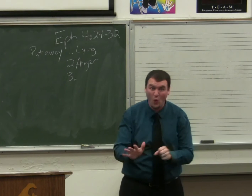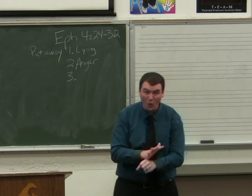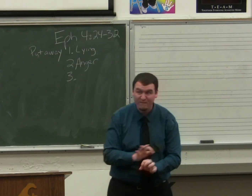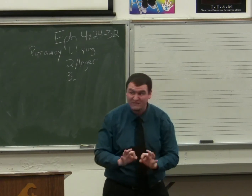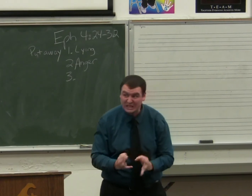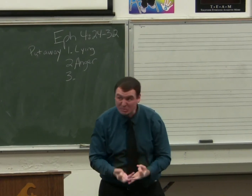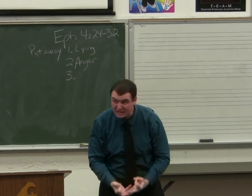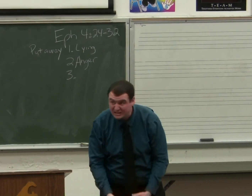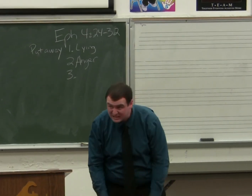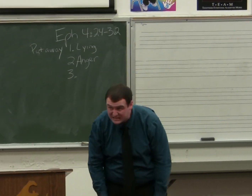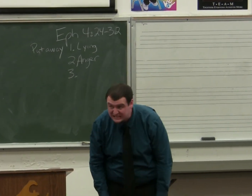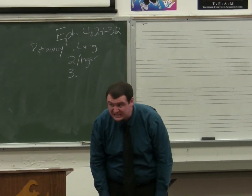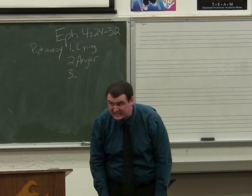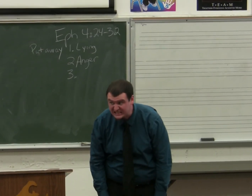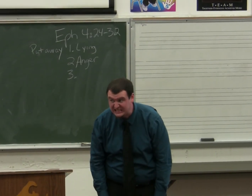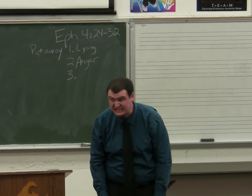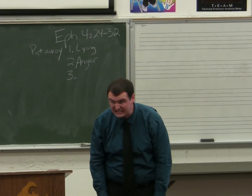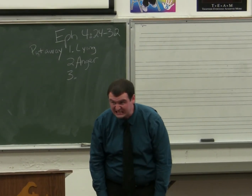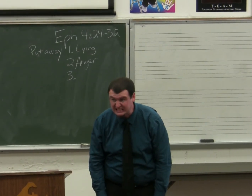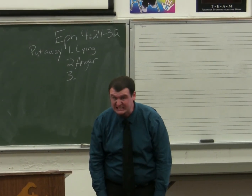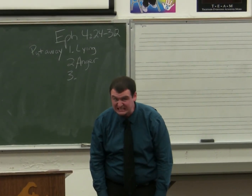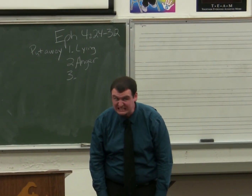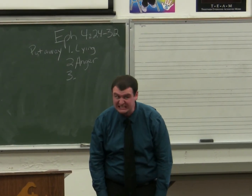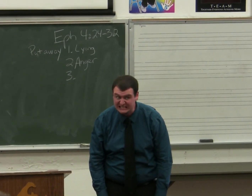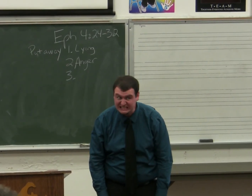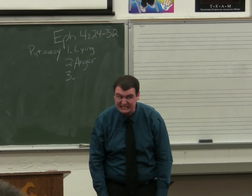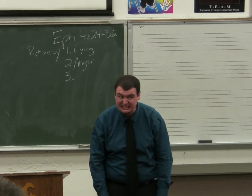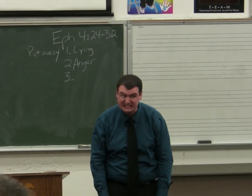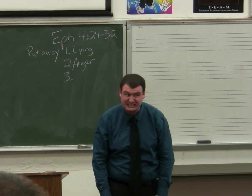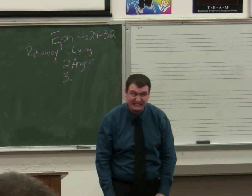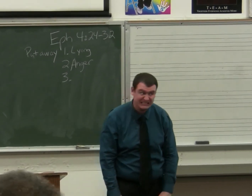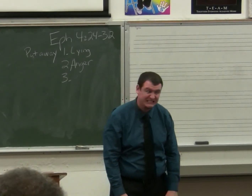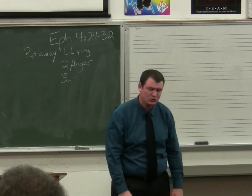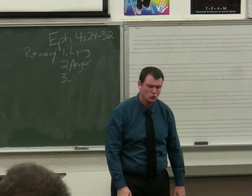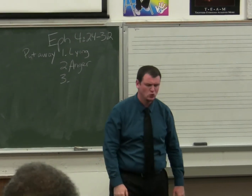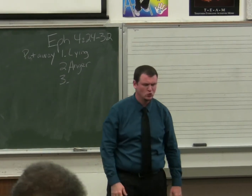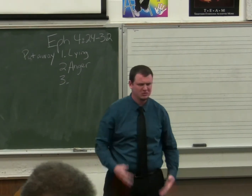They stoned him and his whole family.